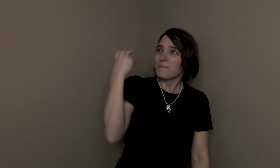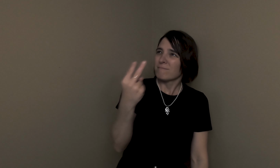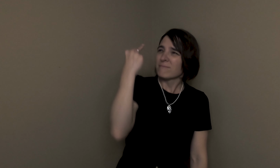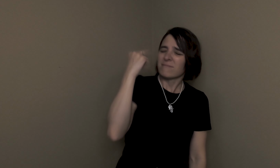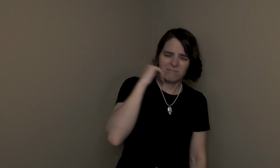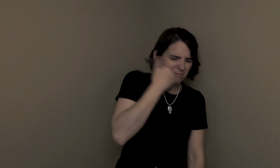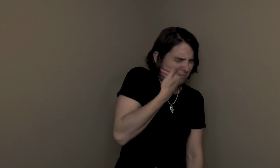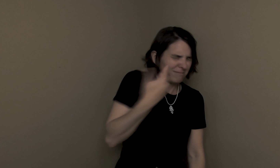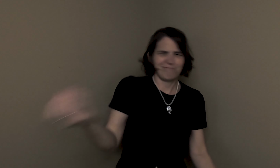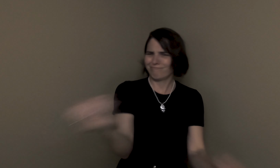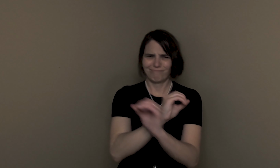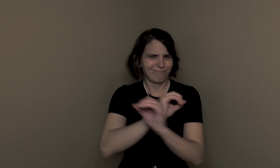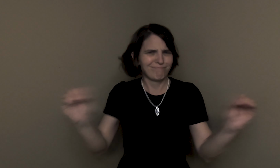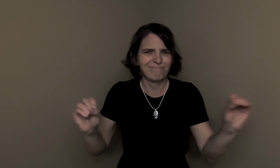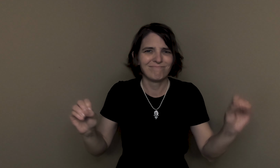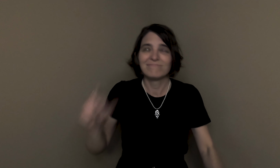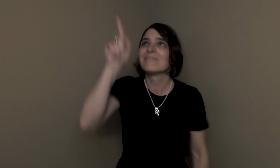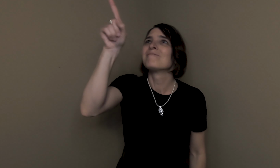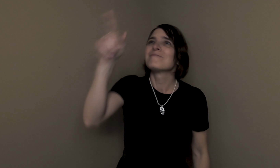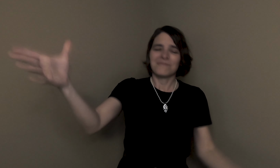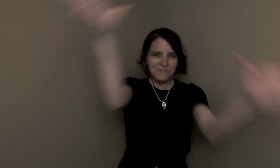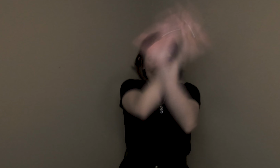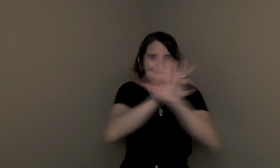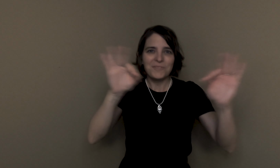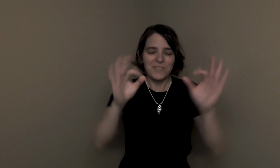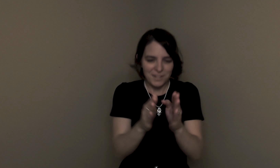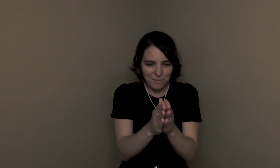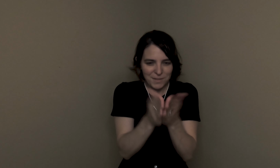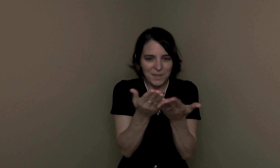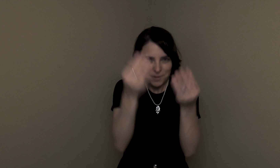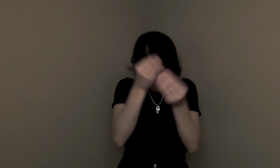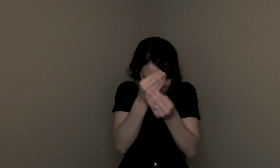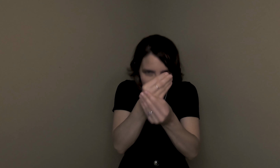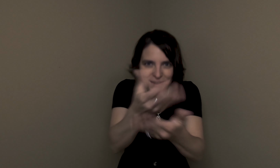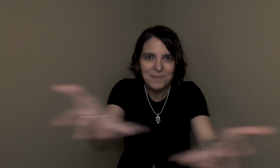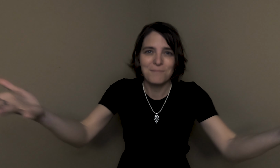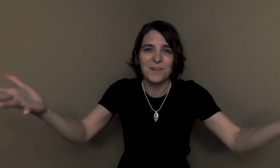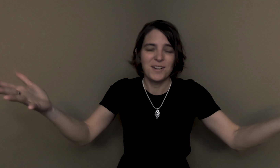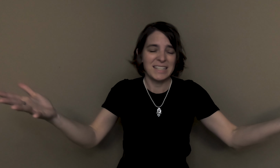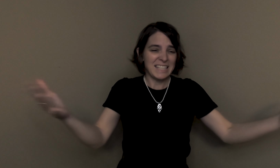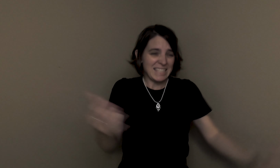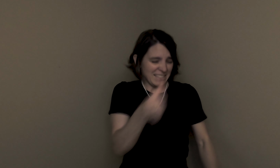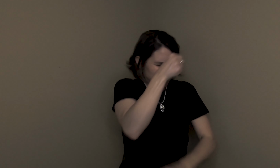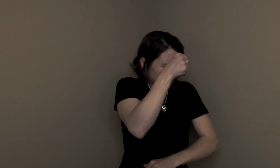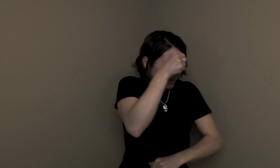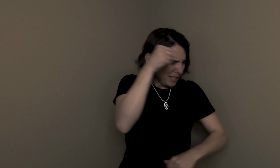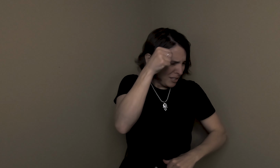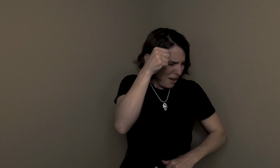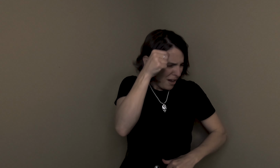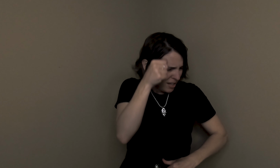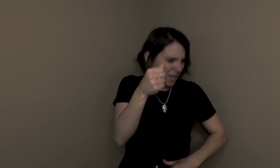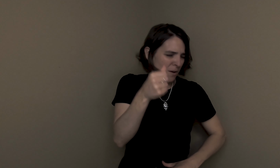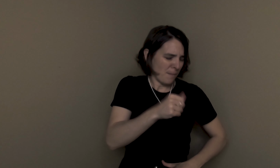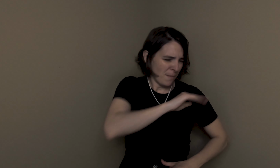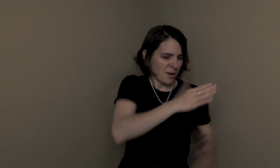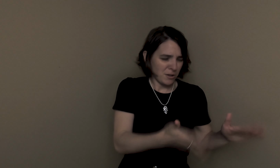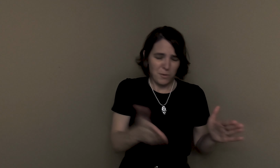ashamed of the path I took You set me free to be an open book If even my scars are part of your